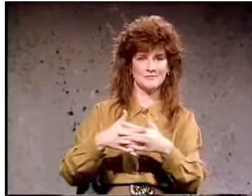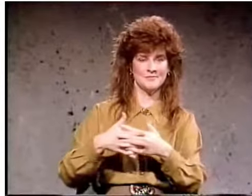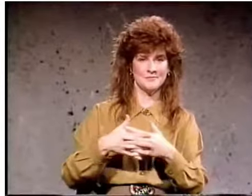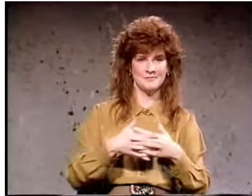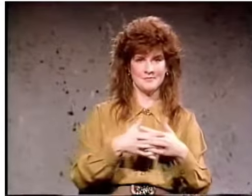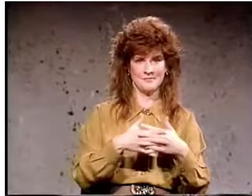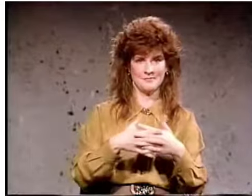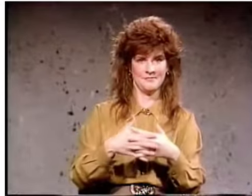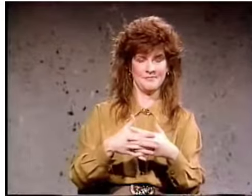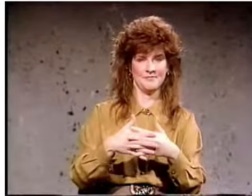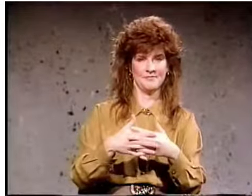America.